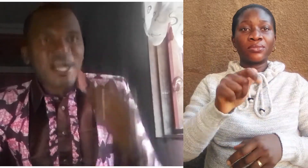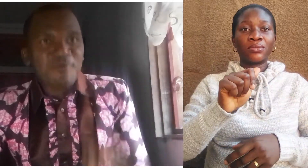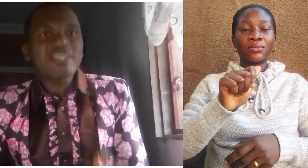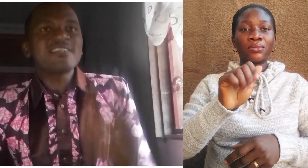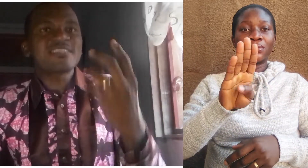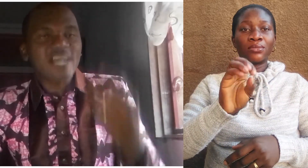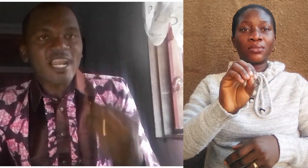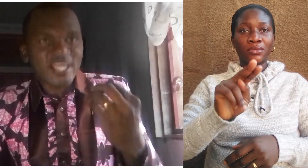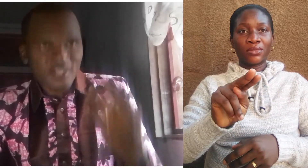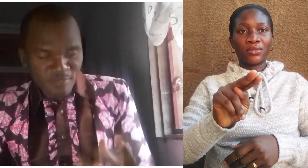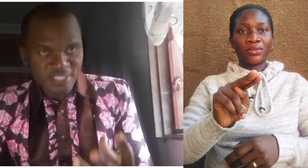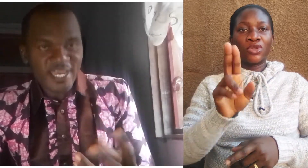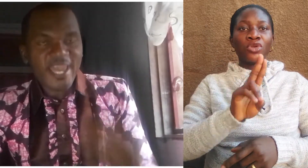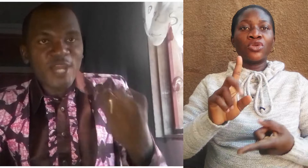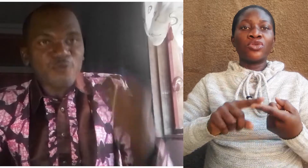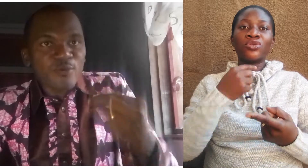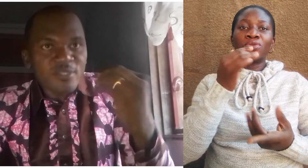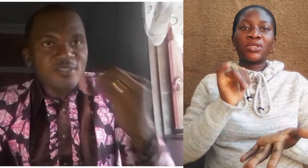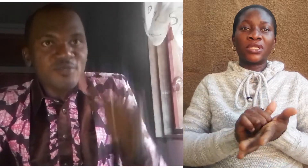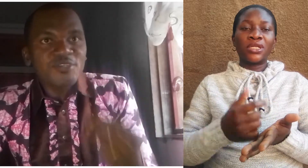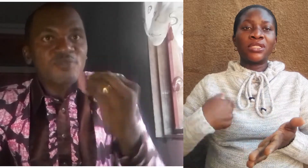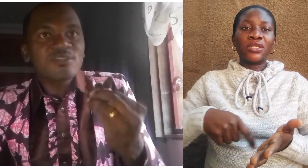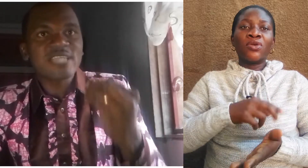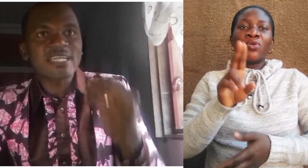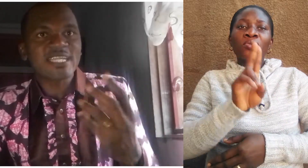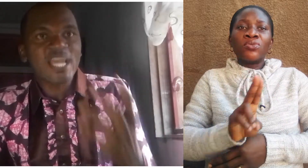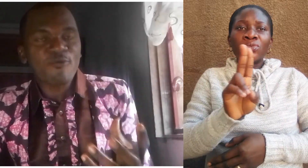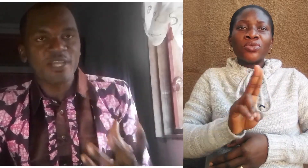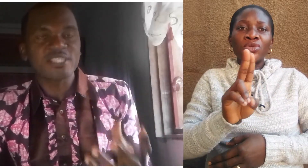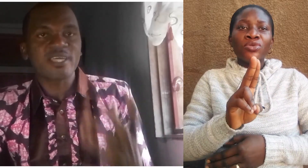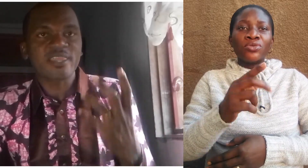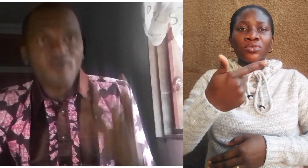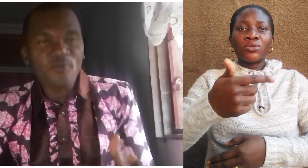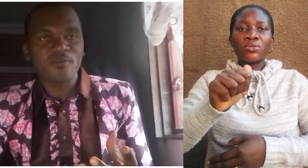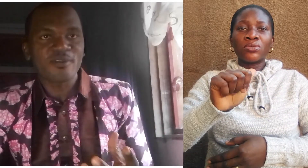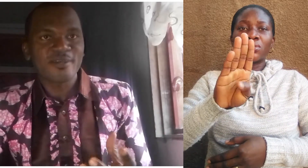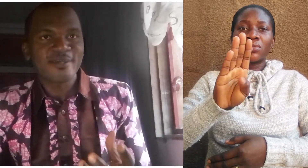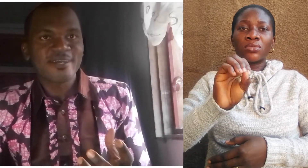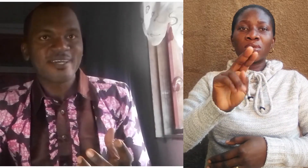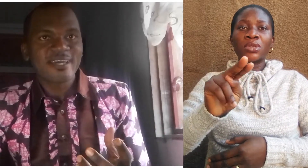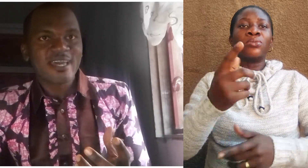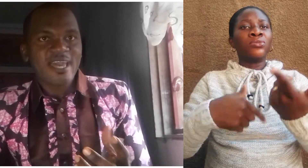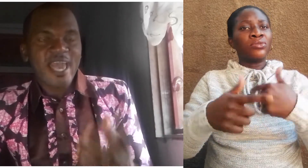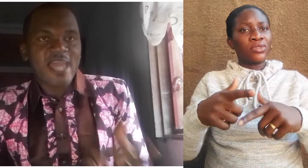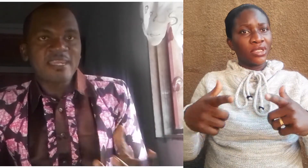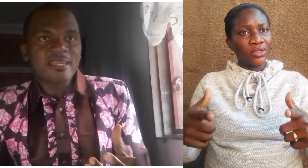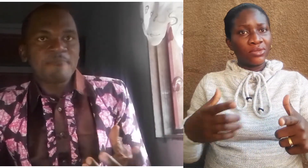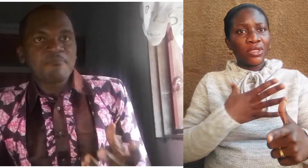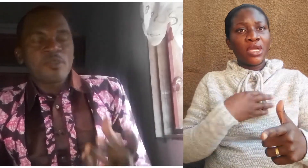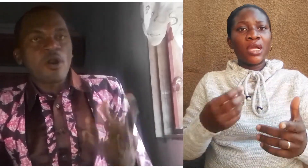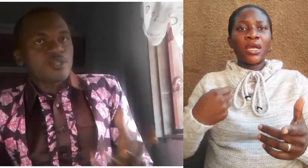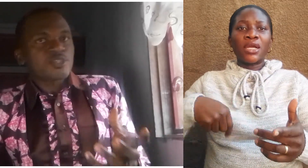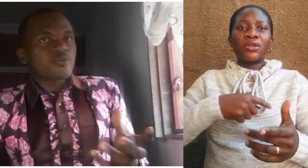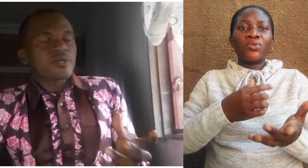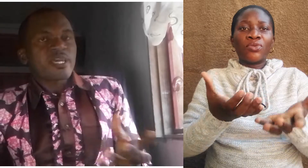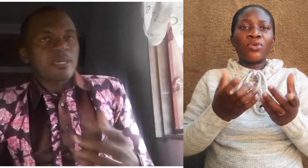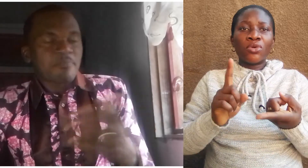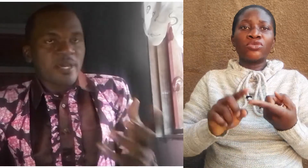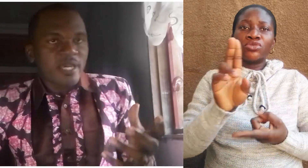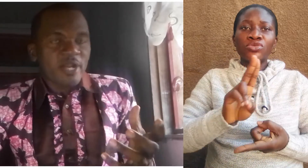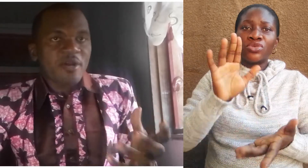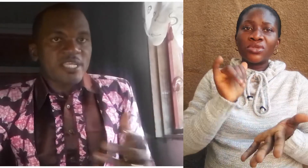in Gabonese Sign Language and we want to use that language in the school. And